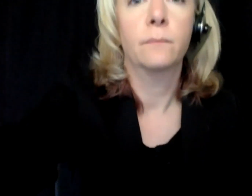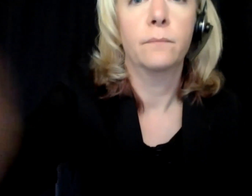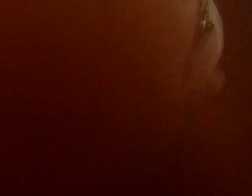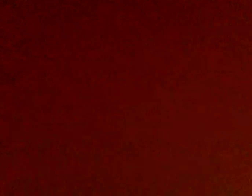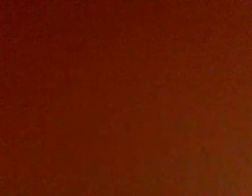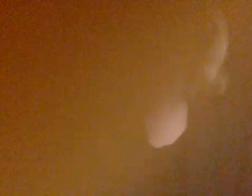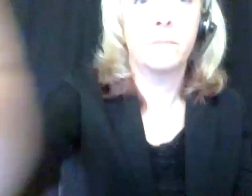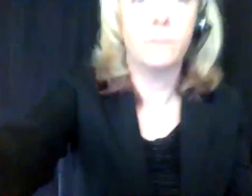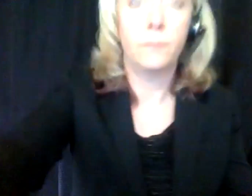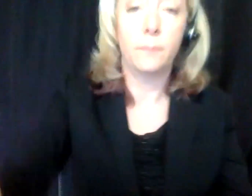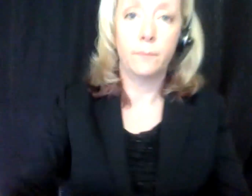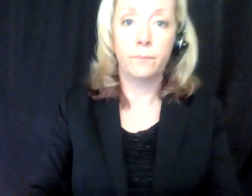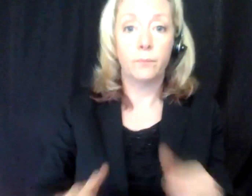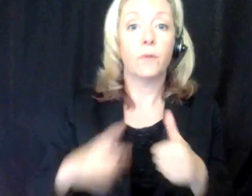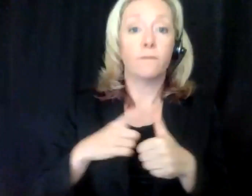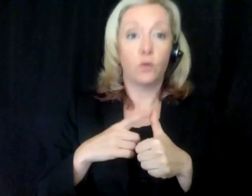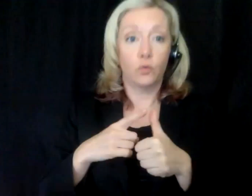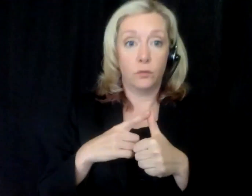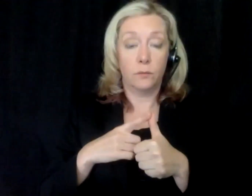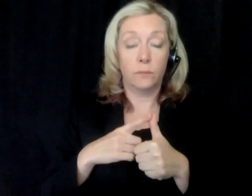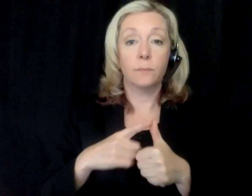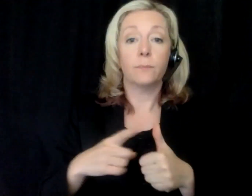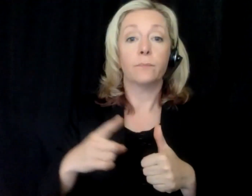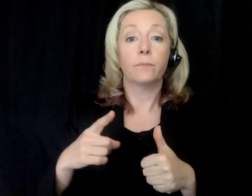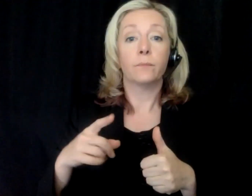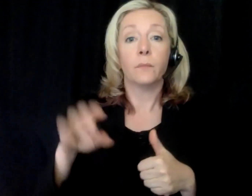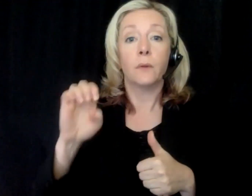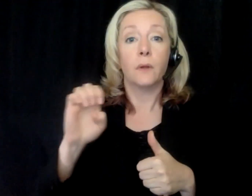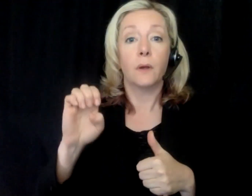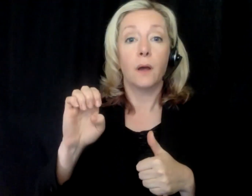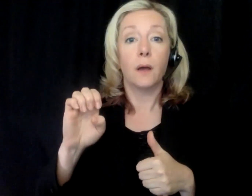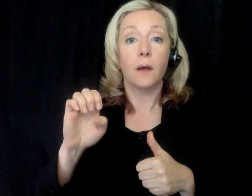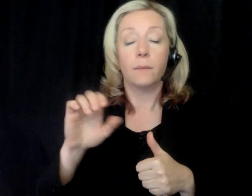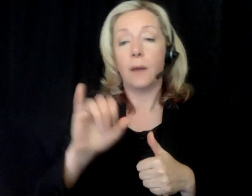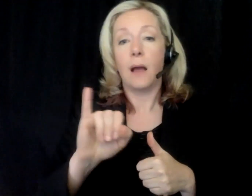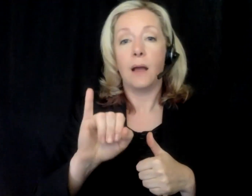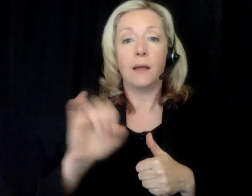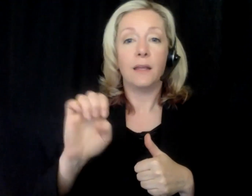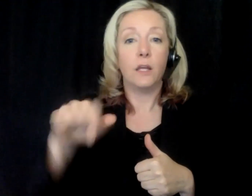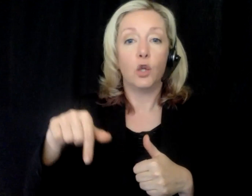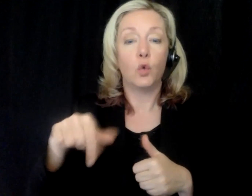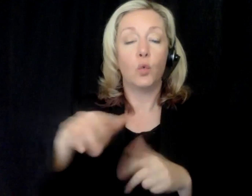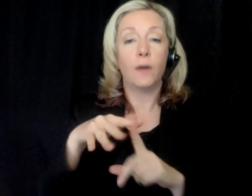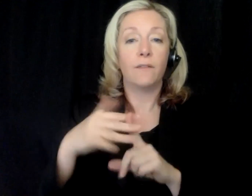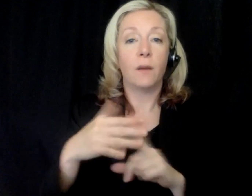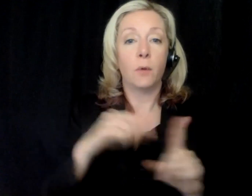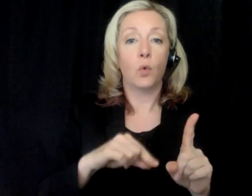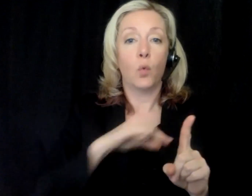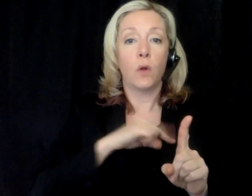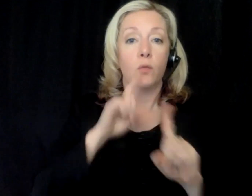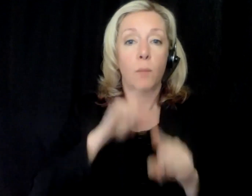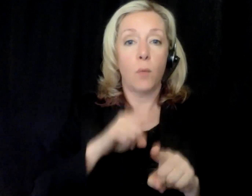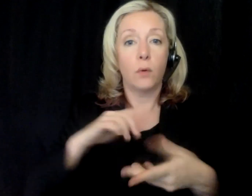Revise the indoor environmental quality IEQ report and work with those in the